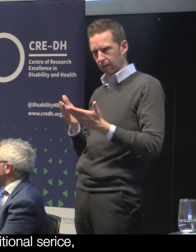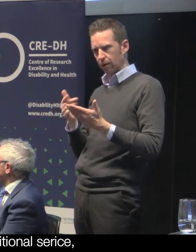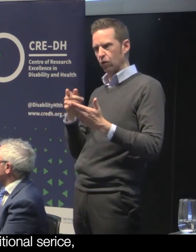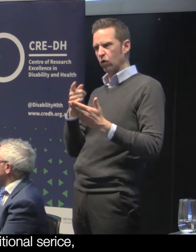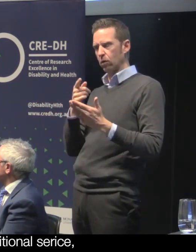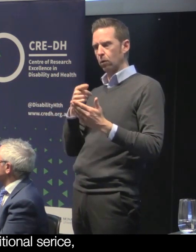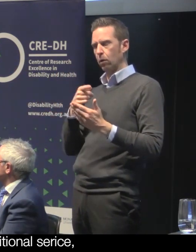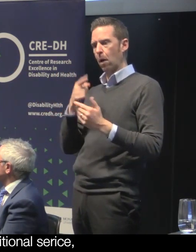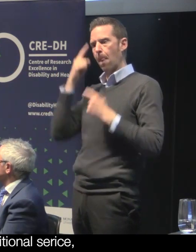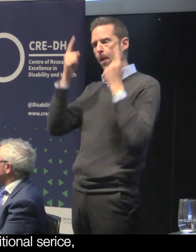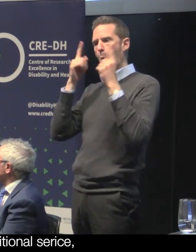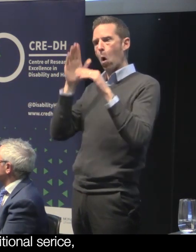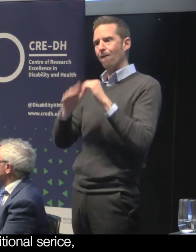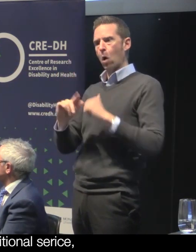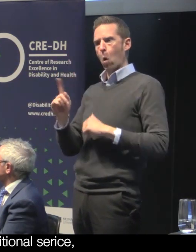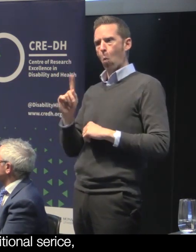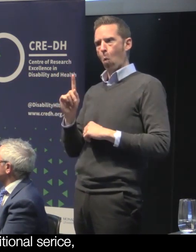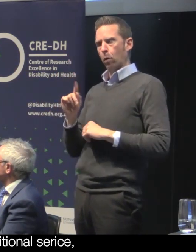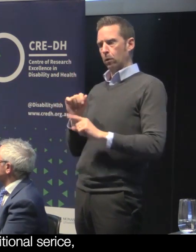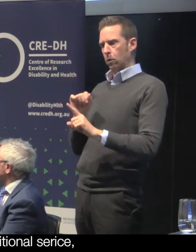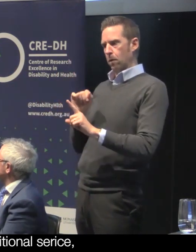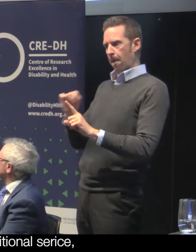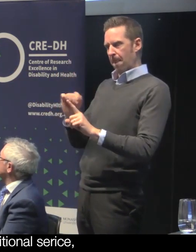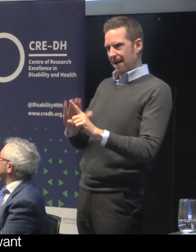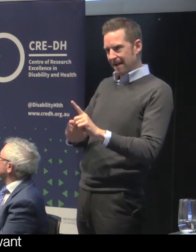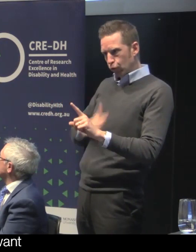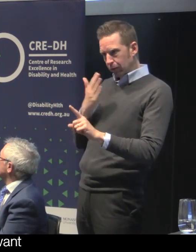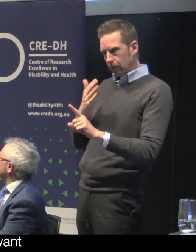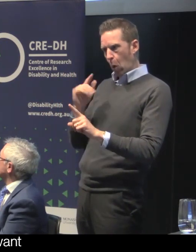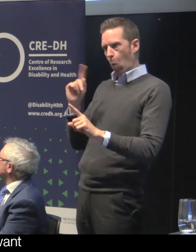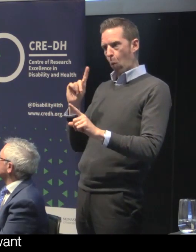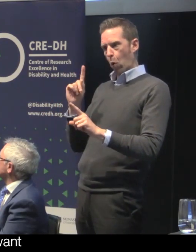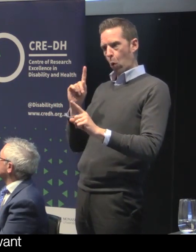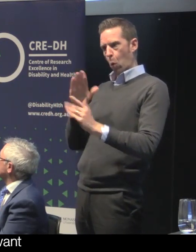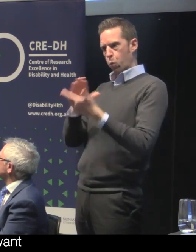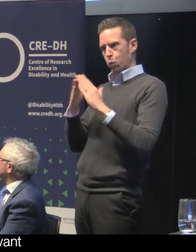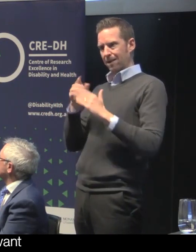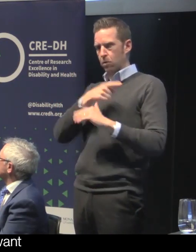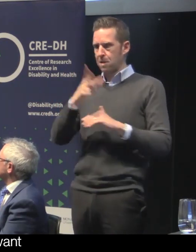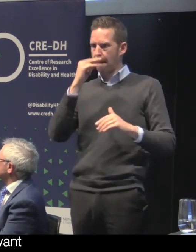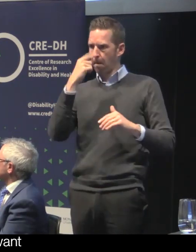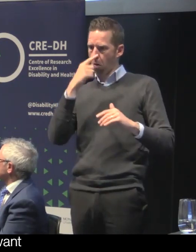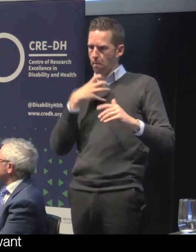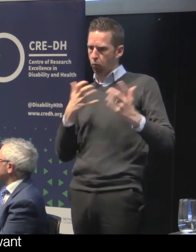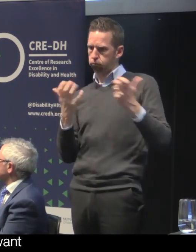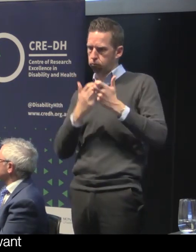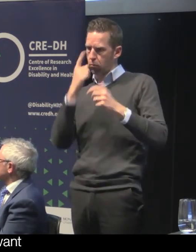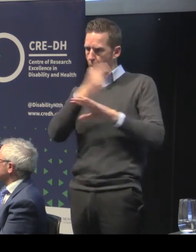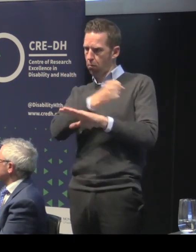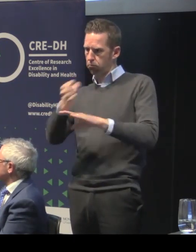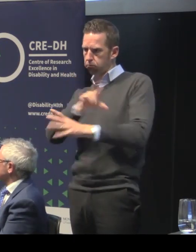again think about what are the interests, what communities are they more likely to be, want to be a part